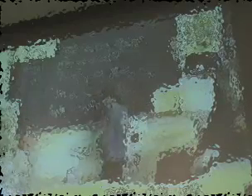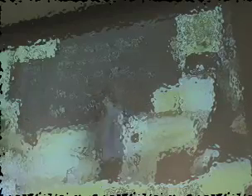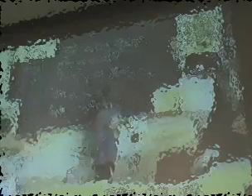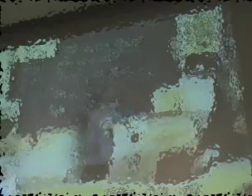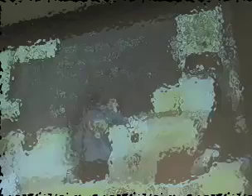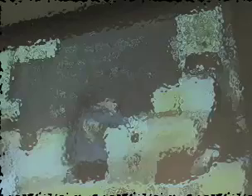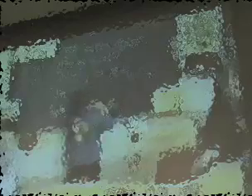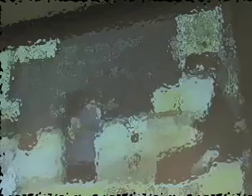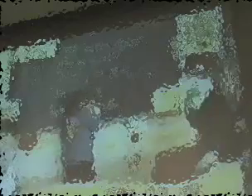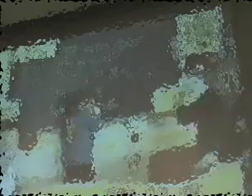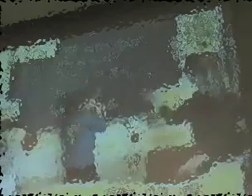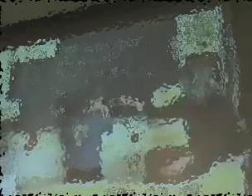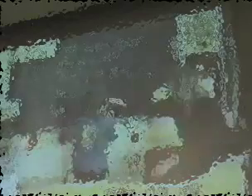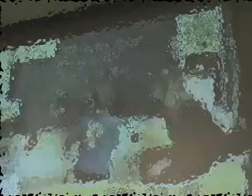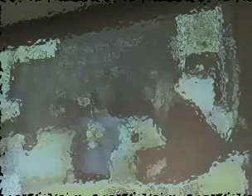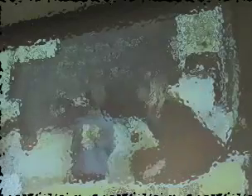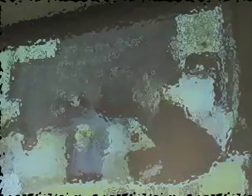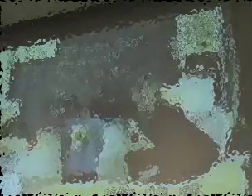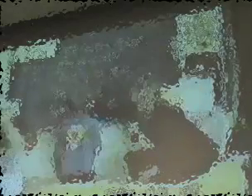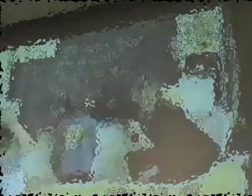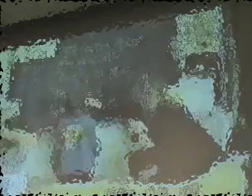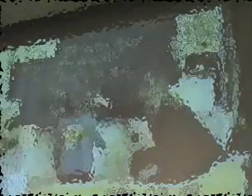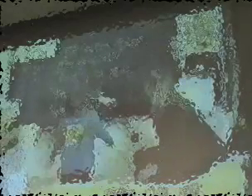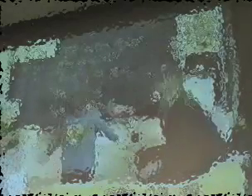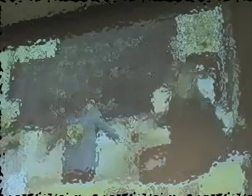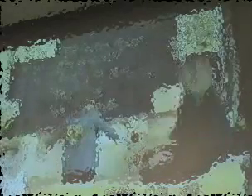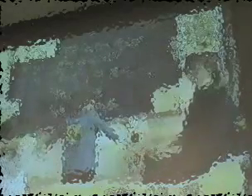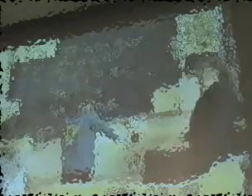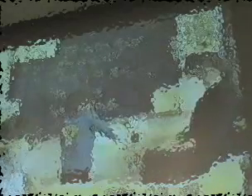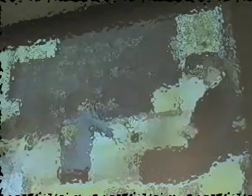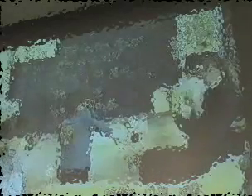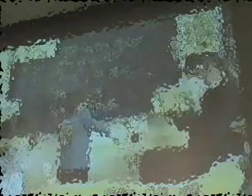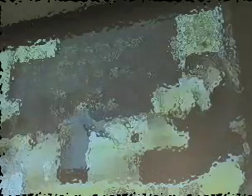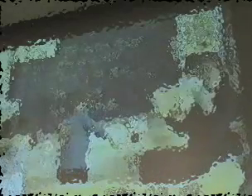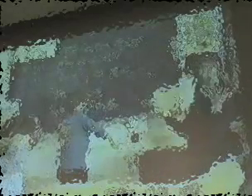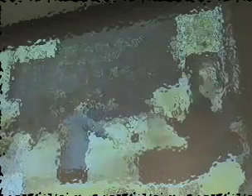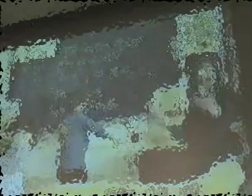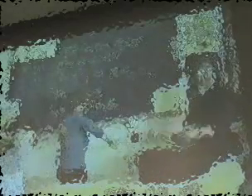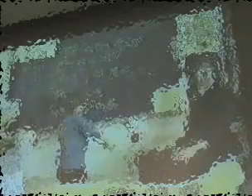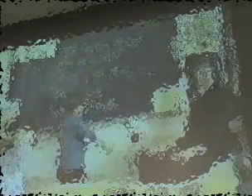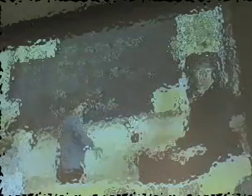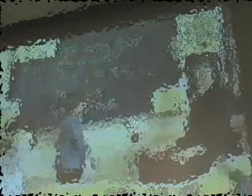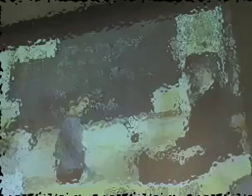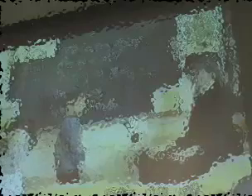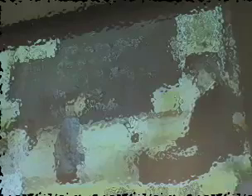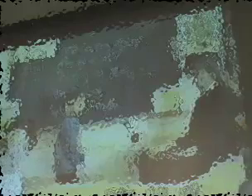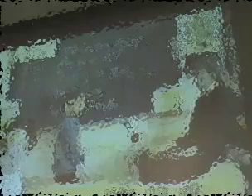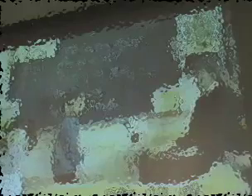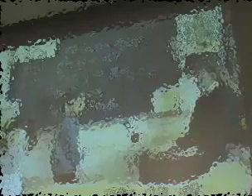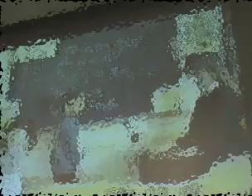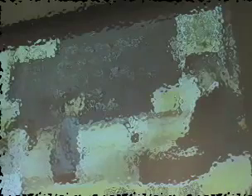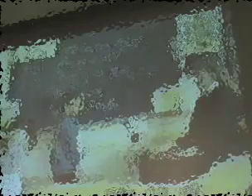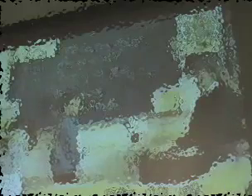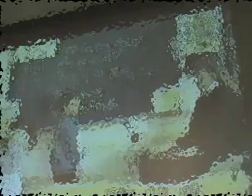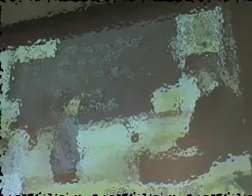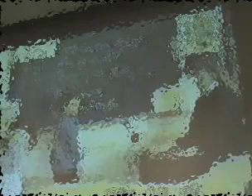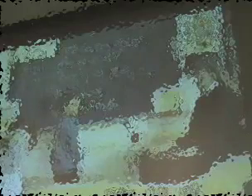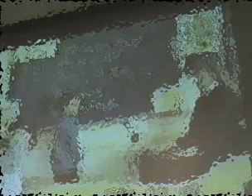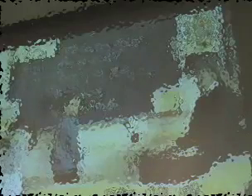I don't know. It is sunny. What is this? I don't know. Well, what is it outside today? He's telling him the